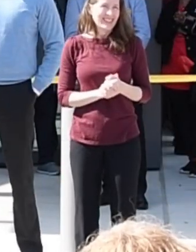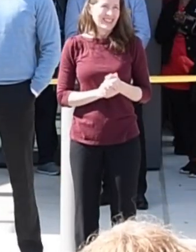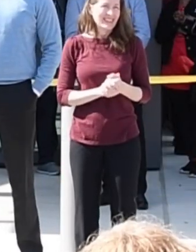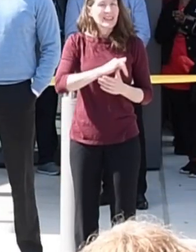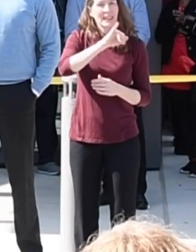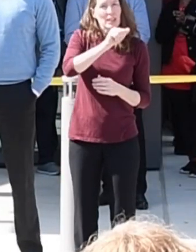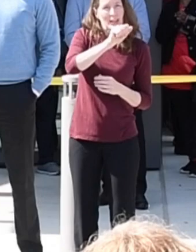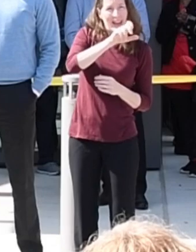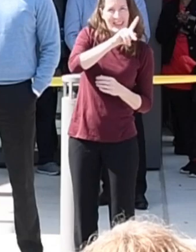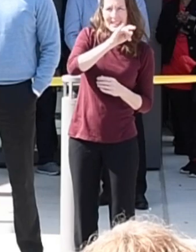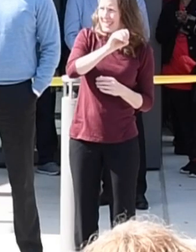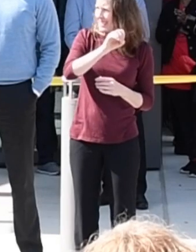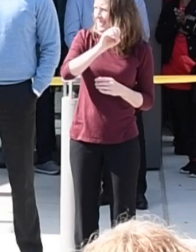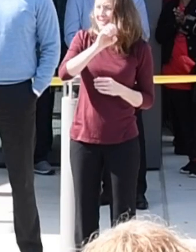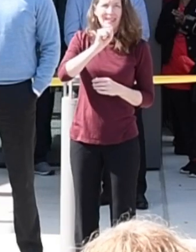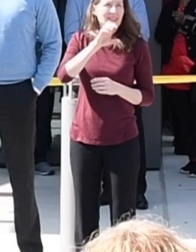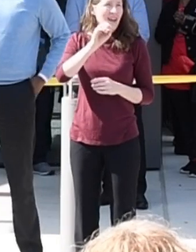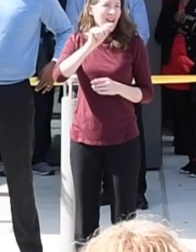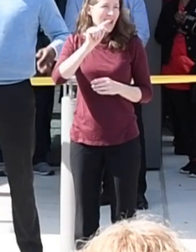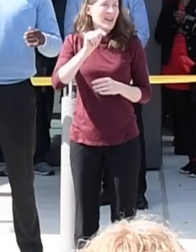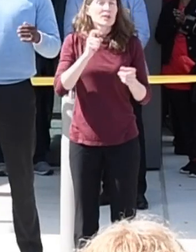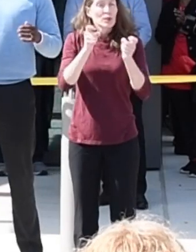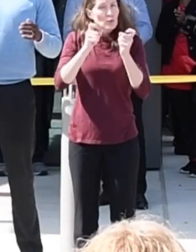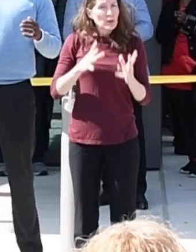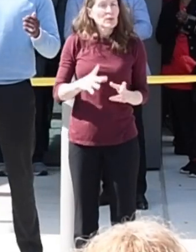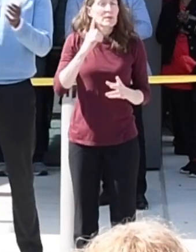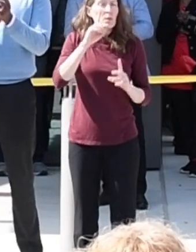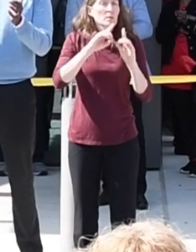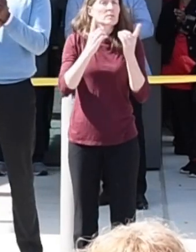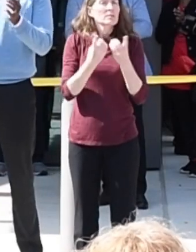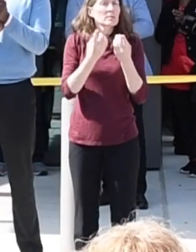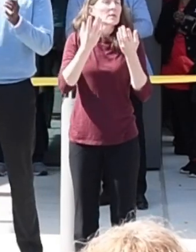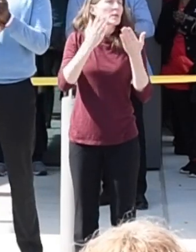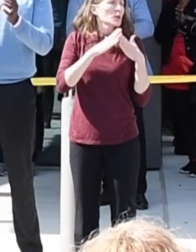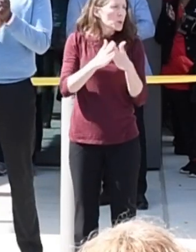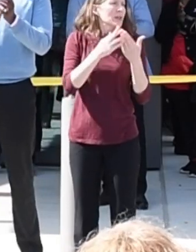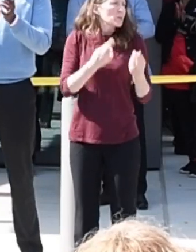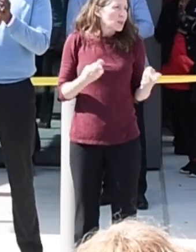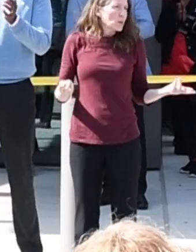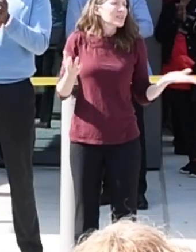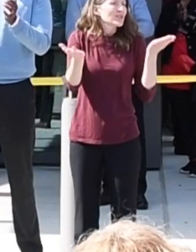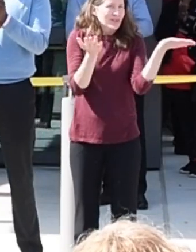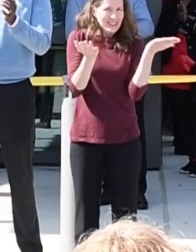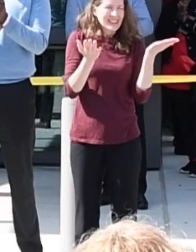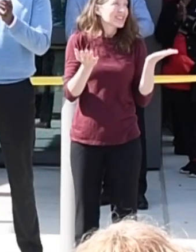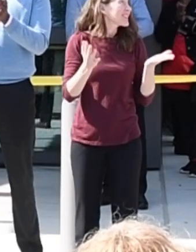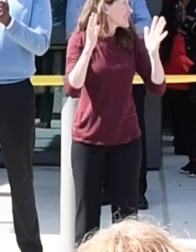Jackie Scott, the Director of the Department of Community Resources and Services.